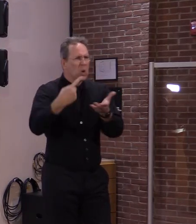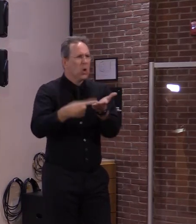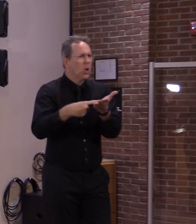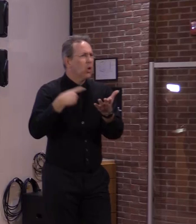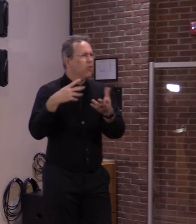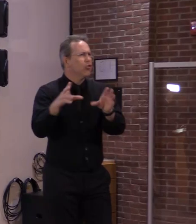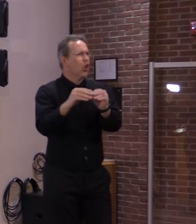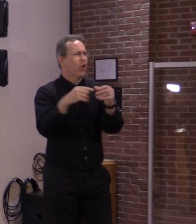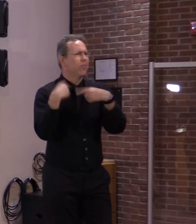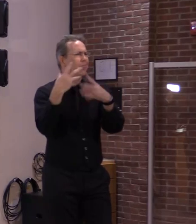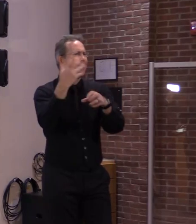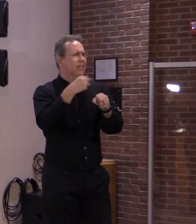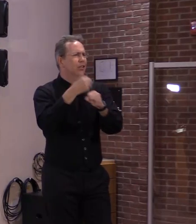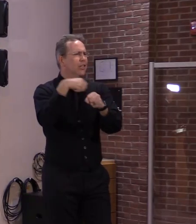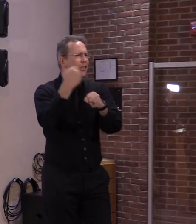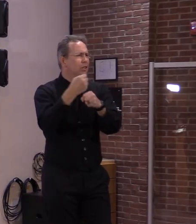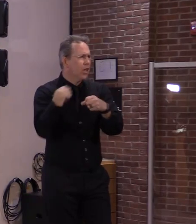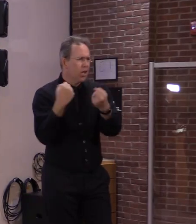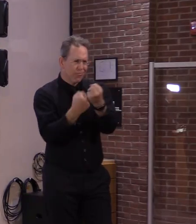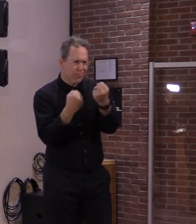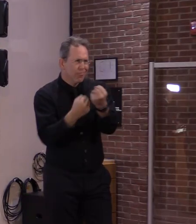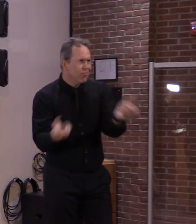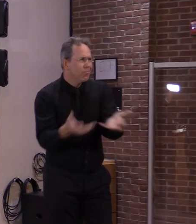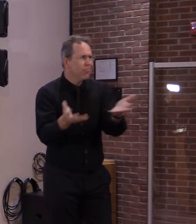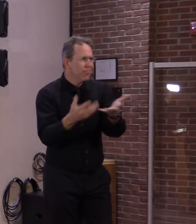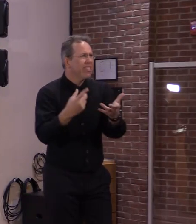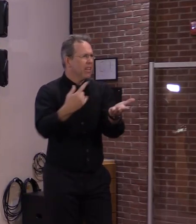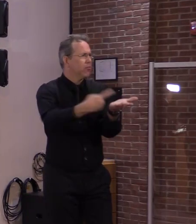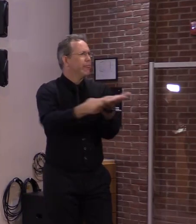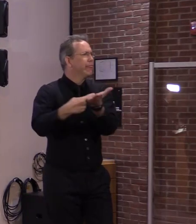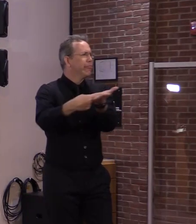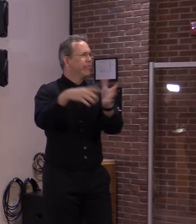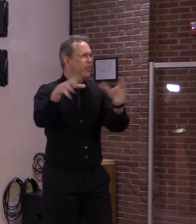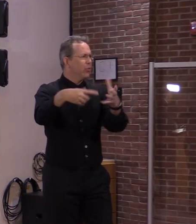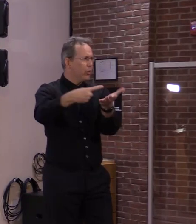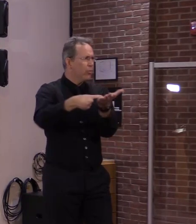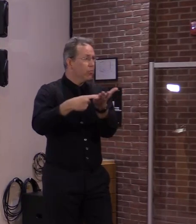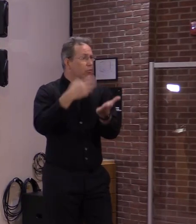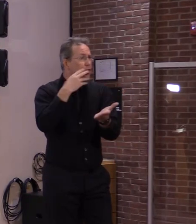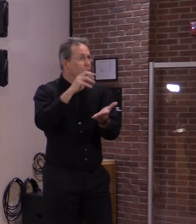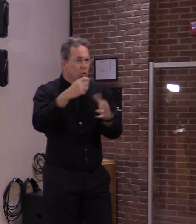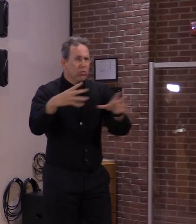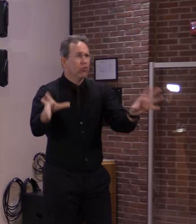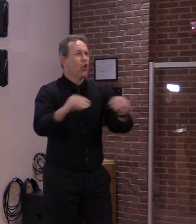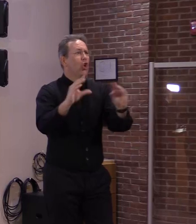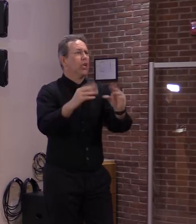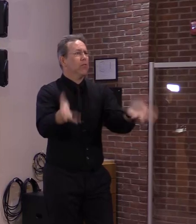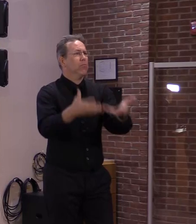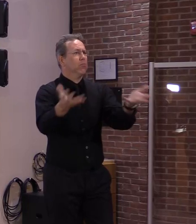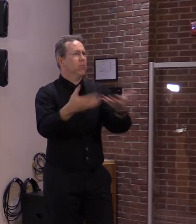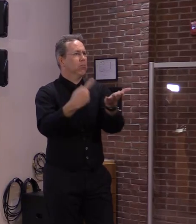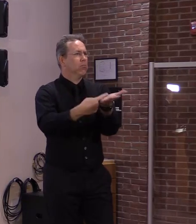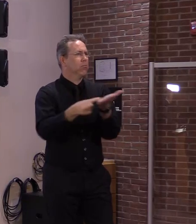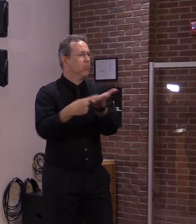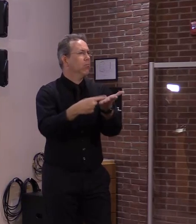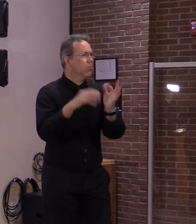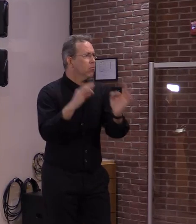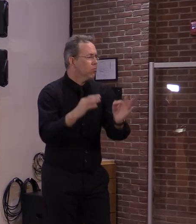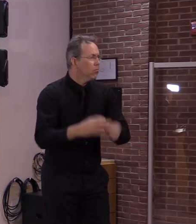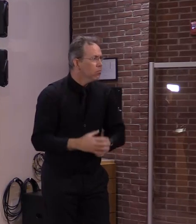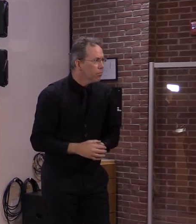good news. And so our staff had been talking about something we could do together, and this was